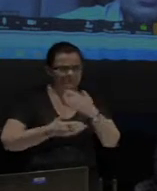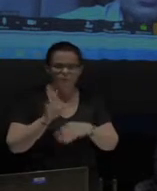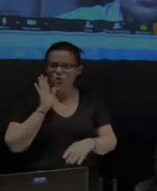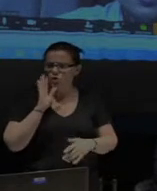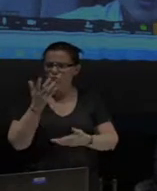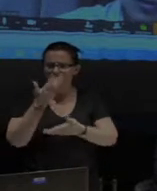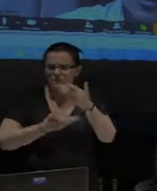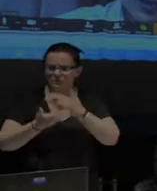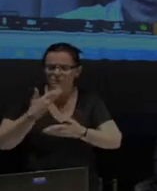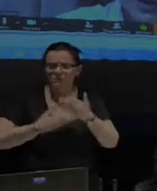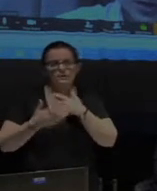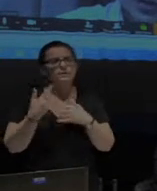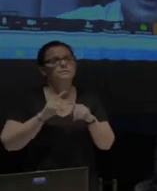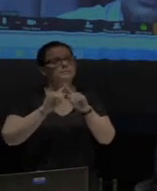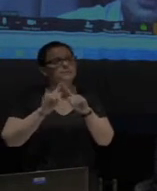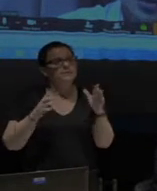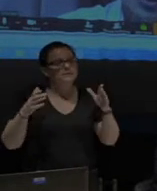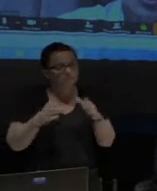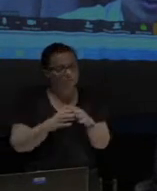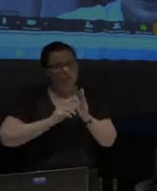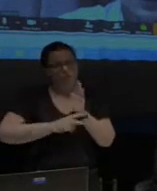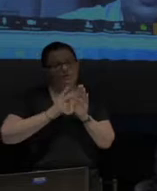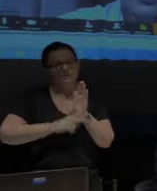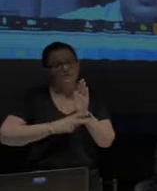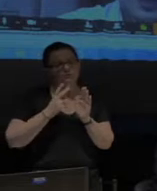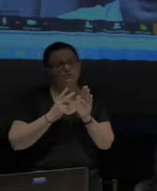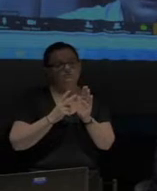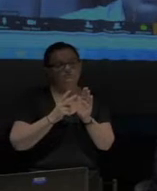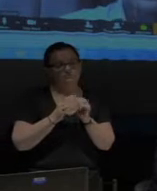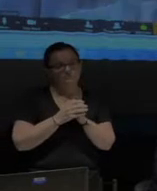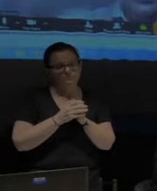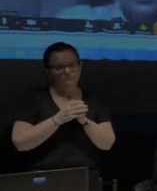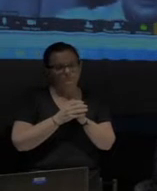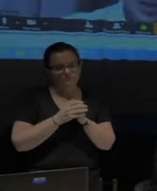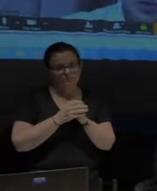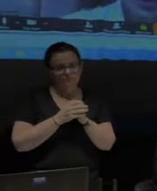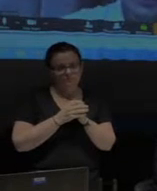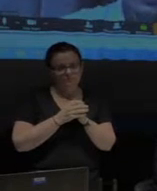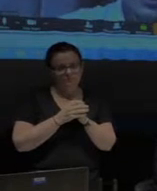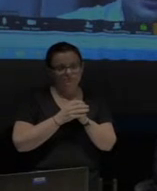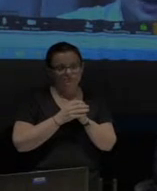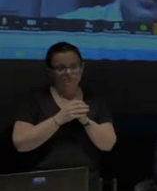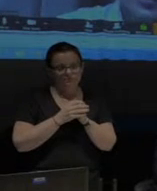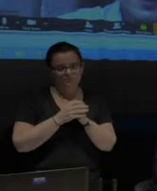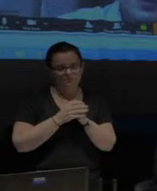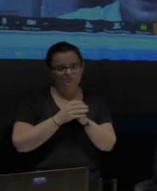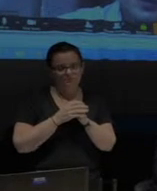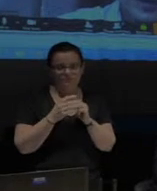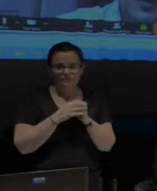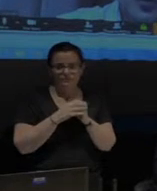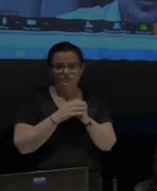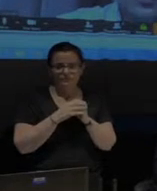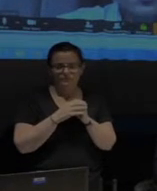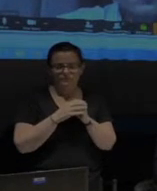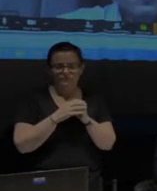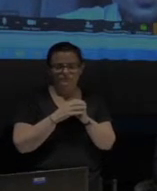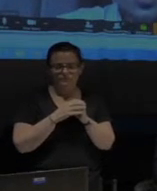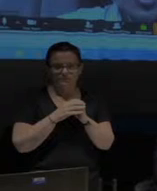in smaller organizations that are not governed by international agreements and